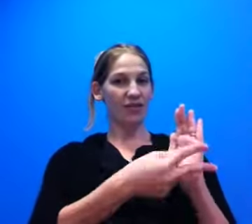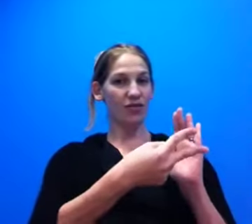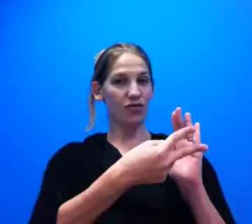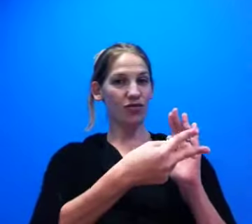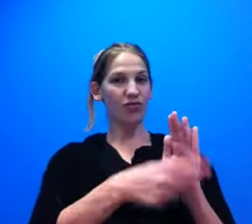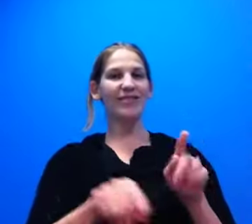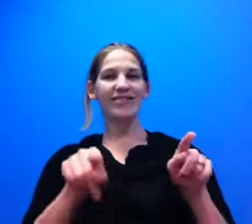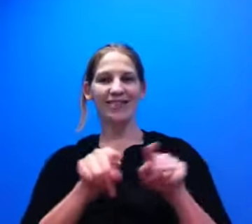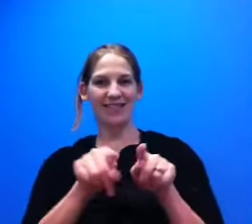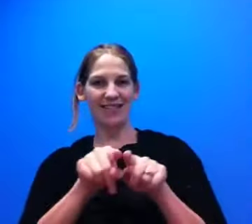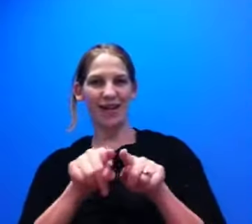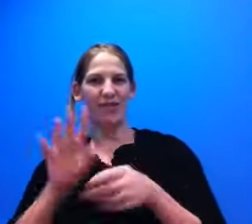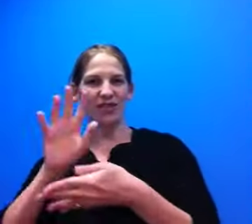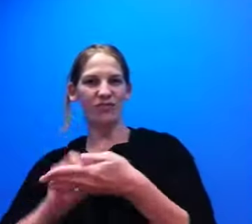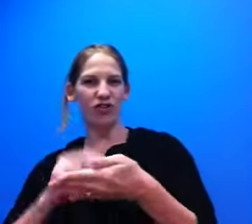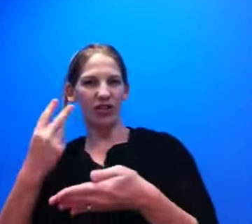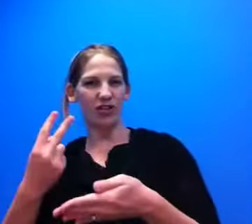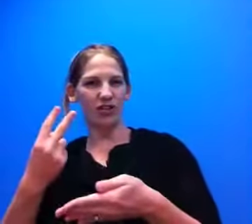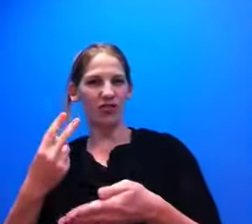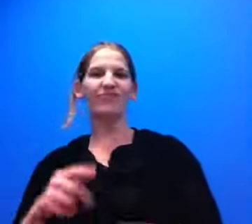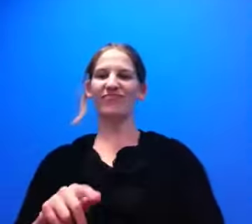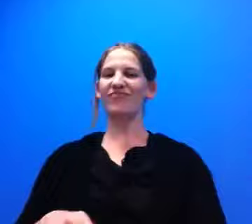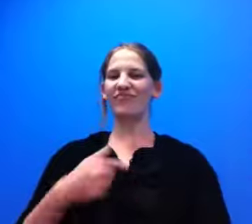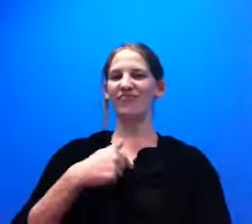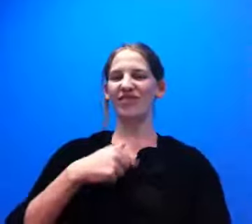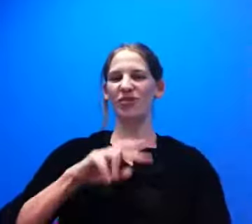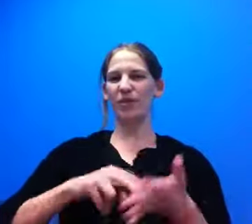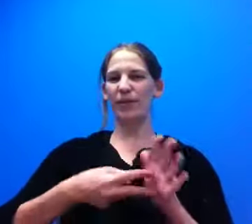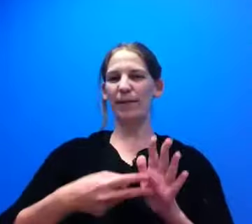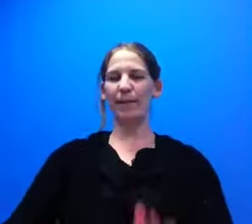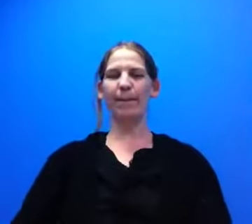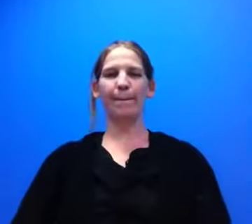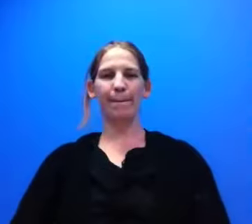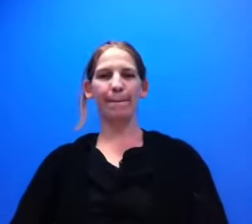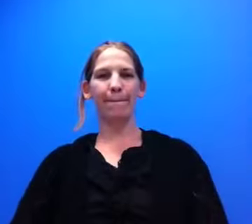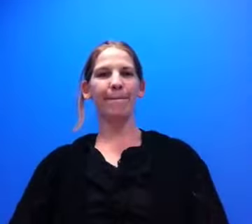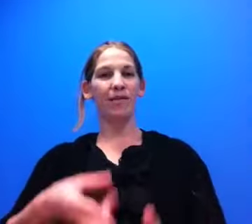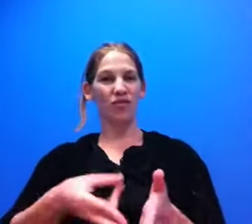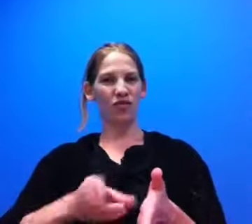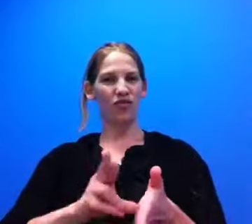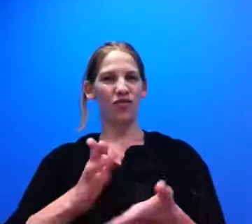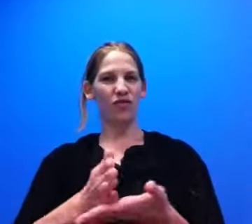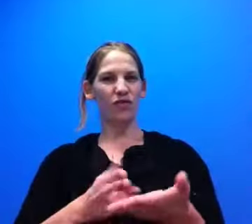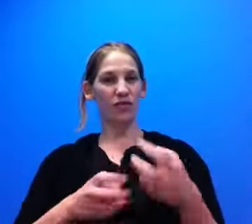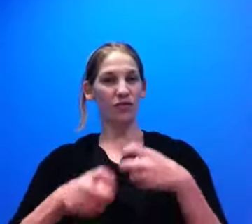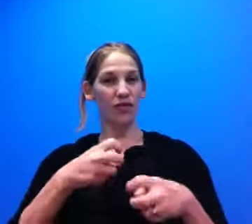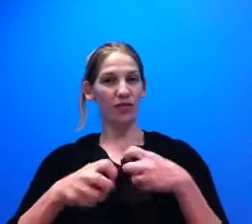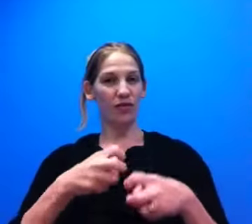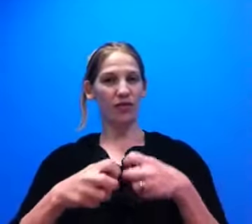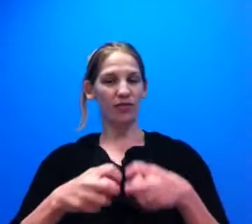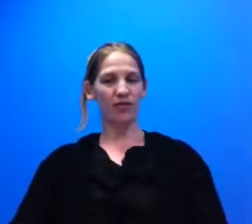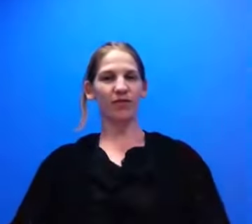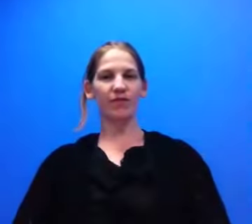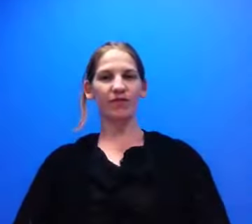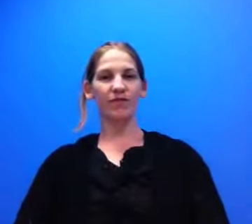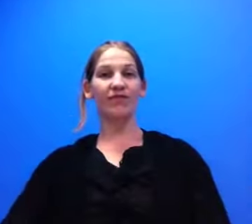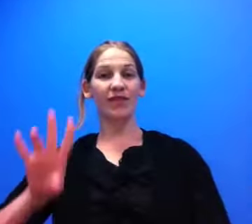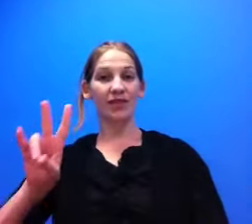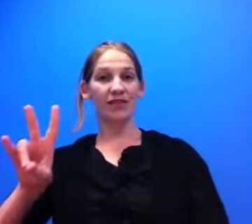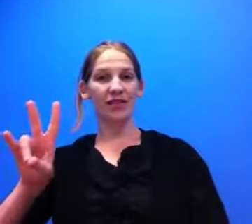Okay. So now we'll go ahead and review some problems here. Let's do 7 plus a -2, Charlie. Well, let's have Charlie do it.